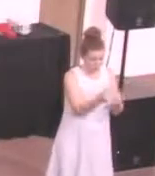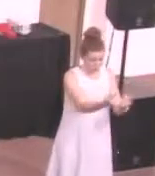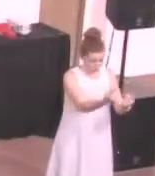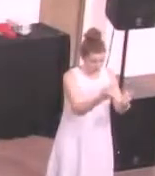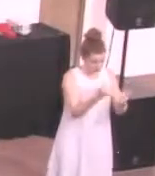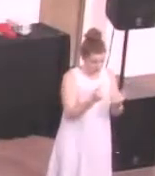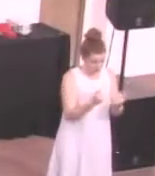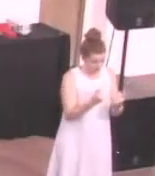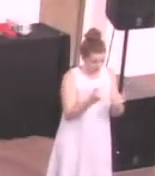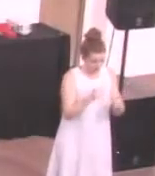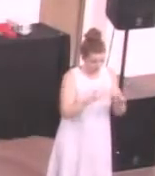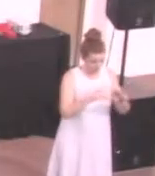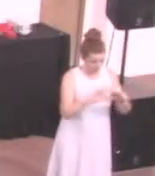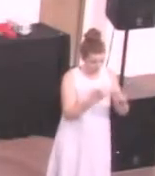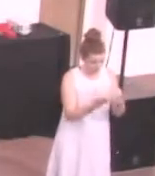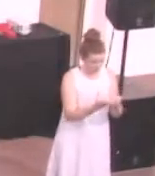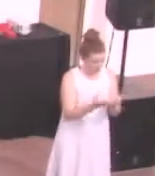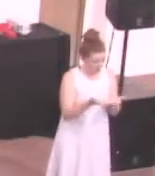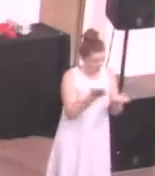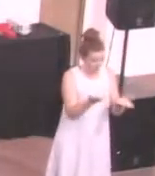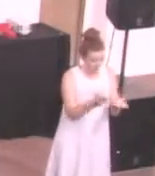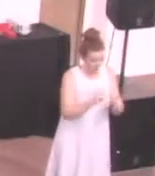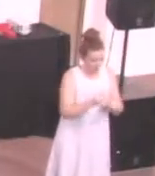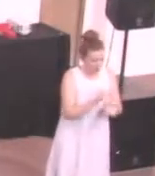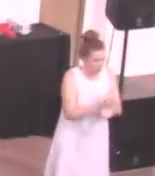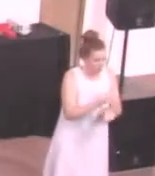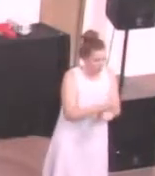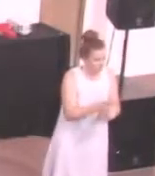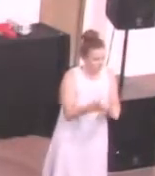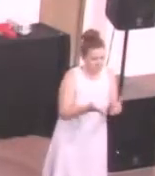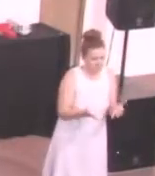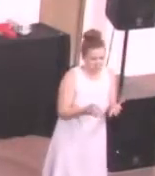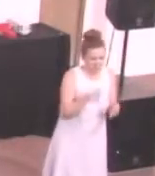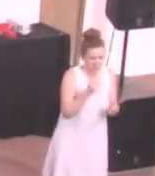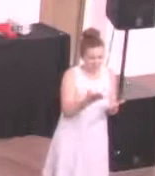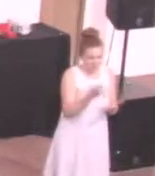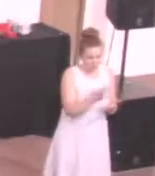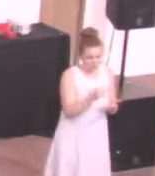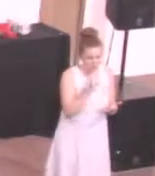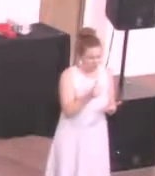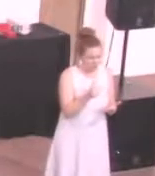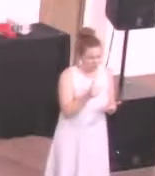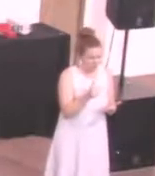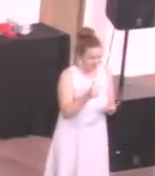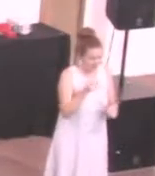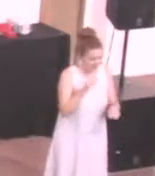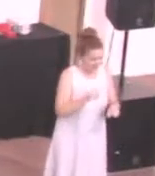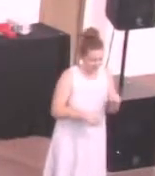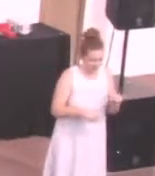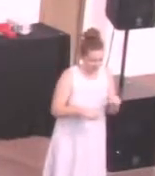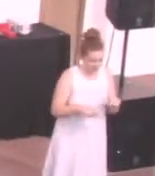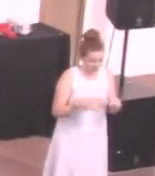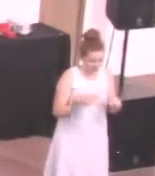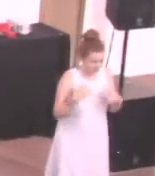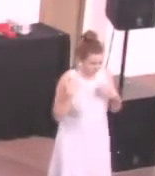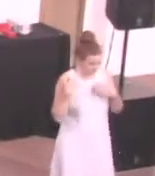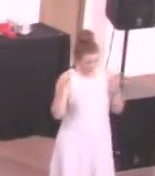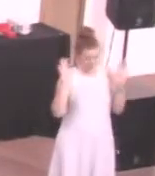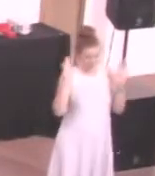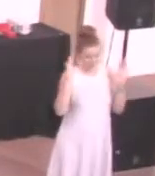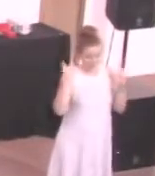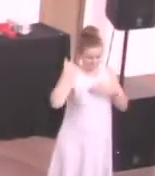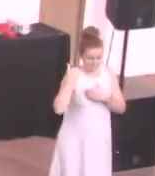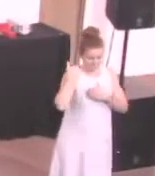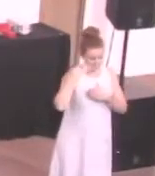these great classes that are offered here, when you come to the counseling that's offered here, you may not be able to throw everything off in one fell swoop, amen? It's